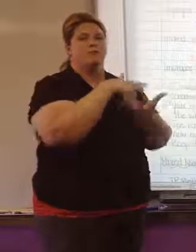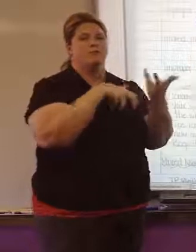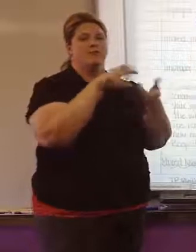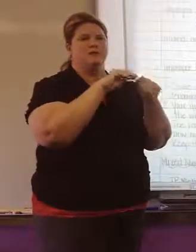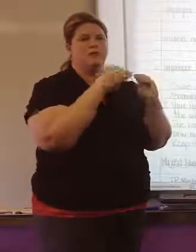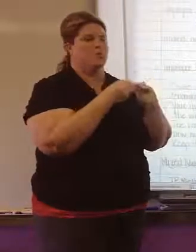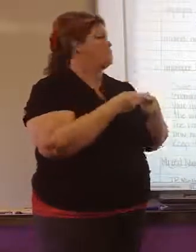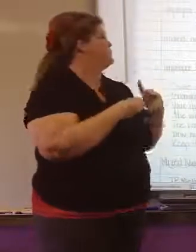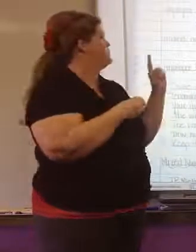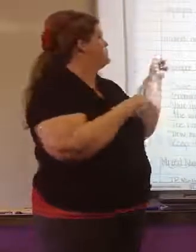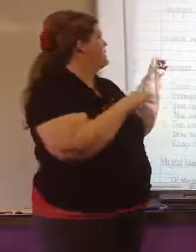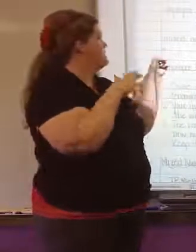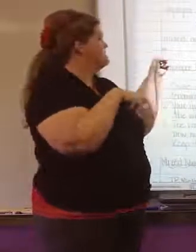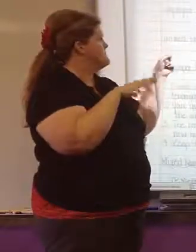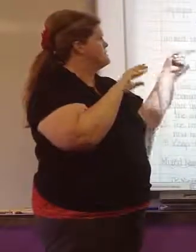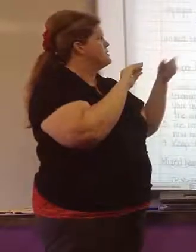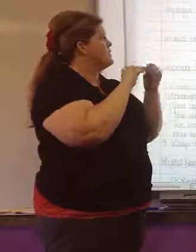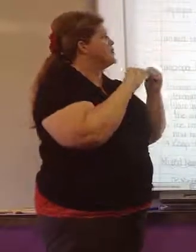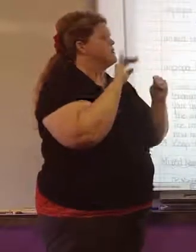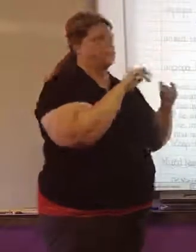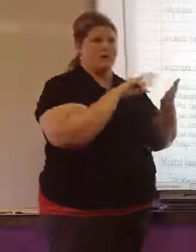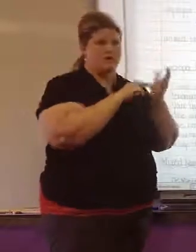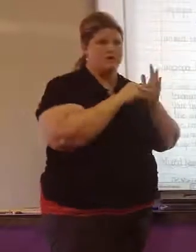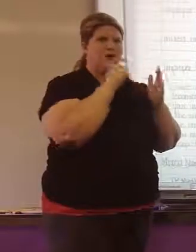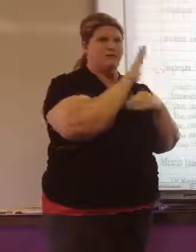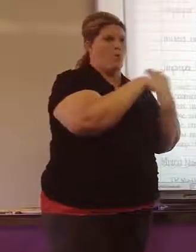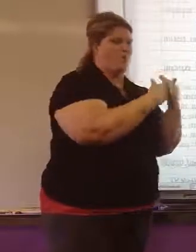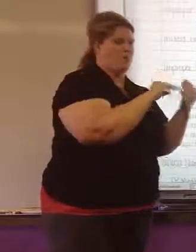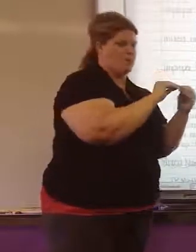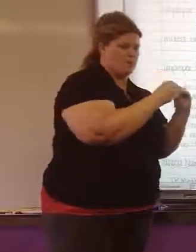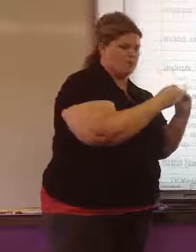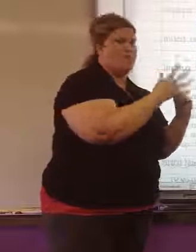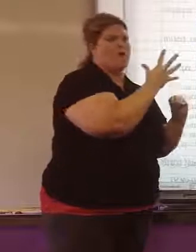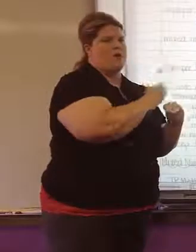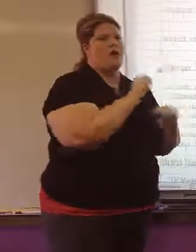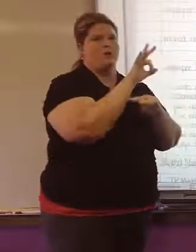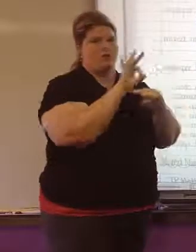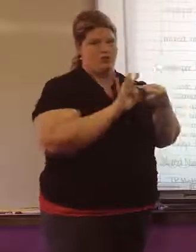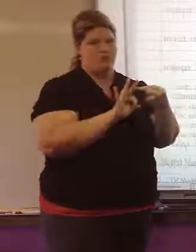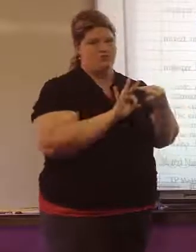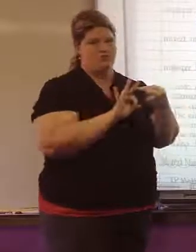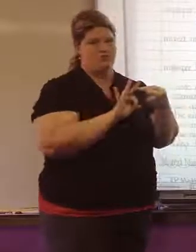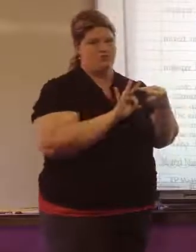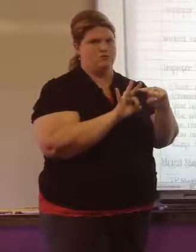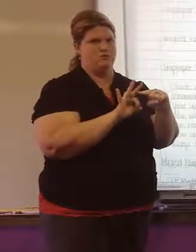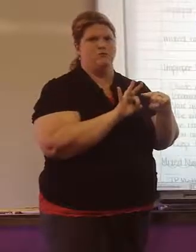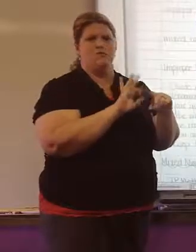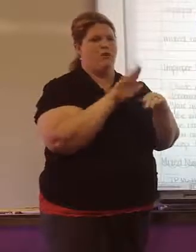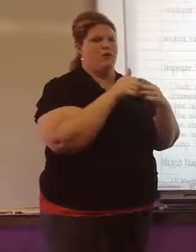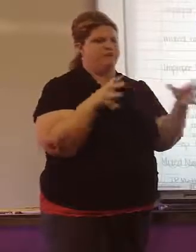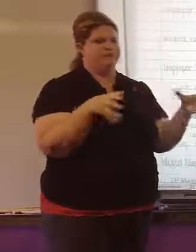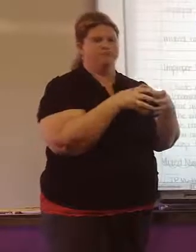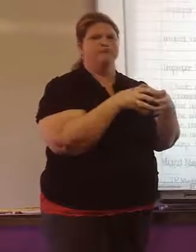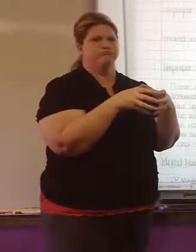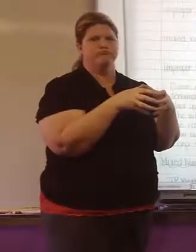mixed number. This is going to be a whole number and fraction, all combined into